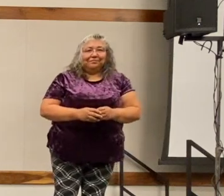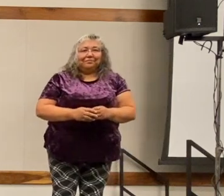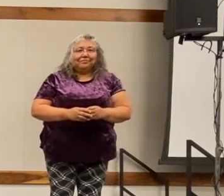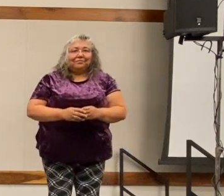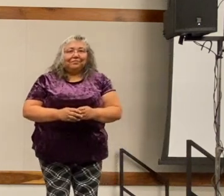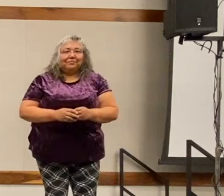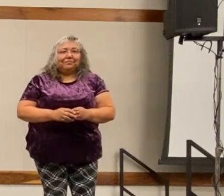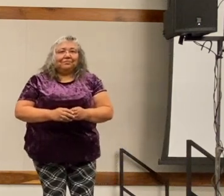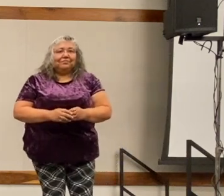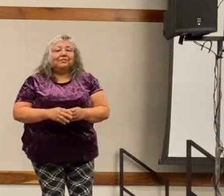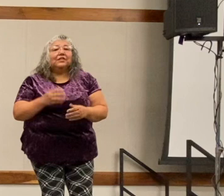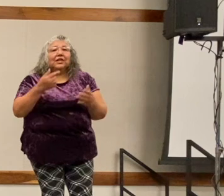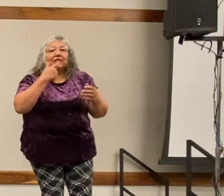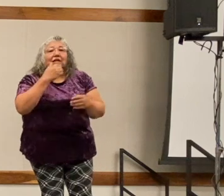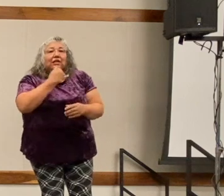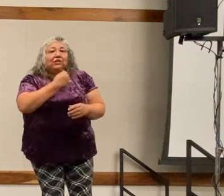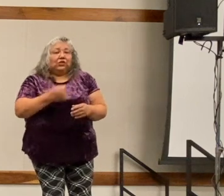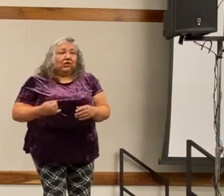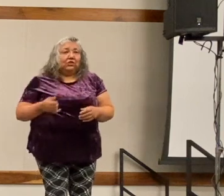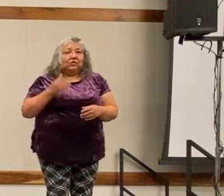So he says, Jason, you're going to